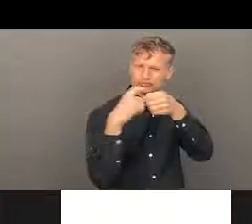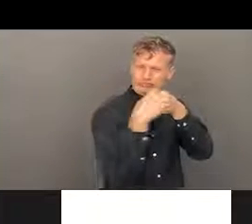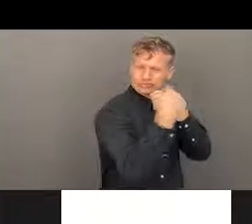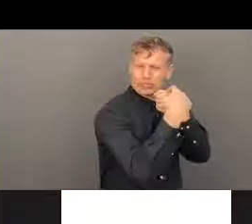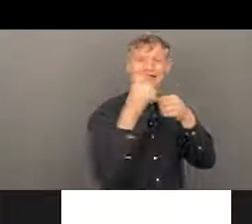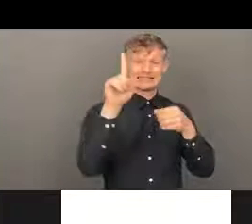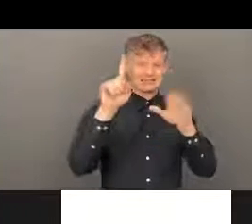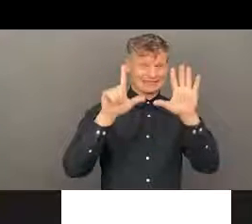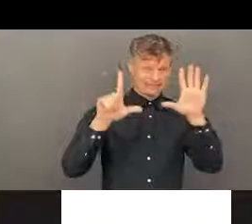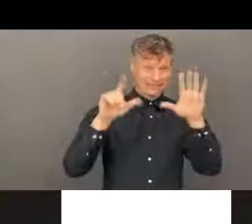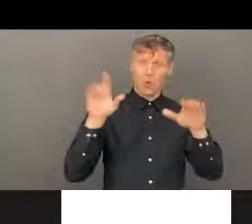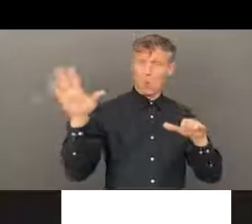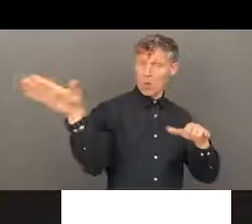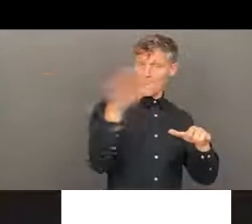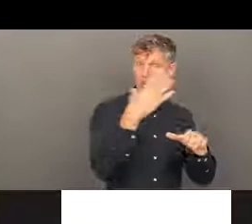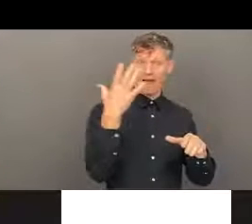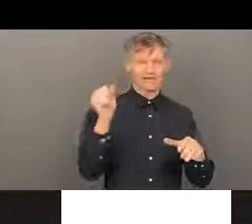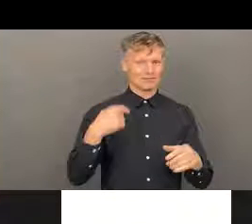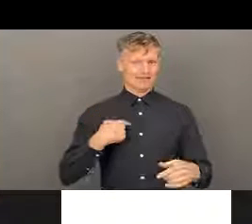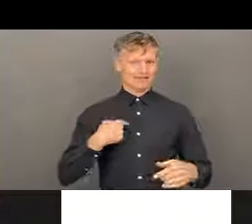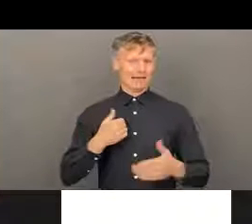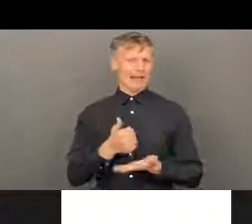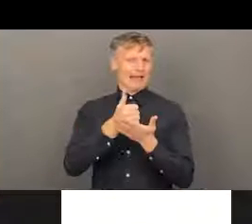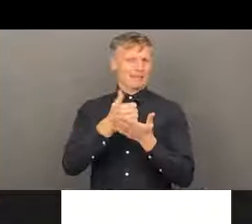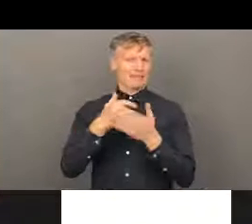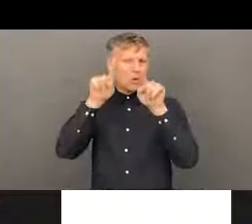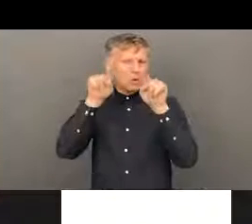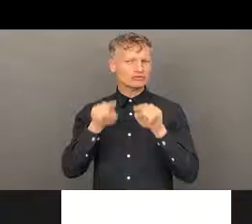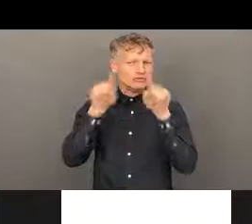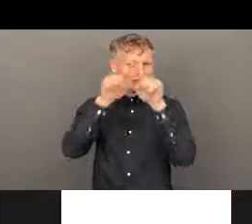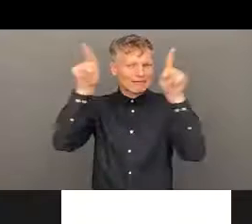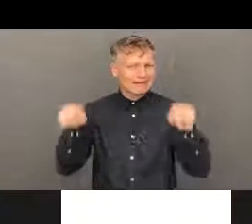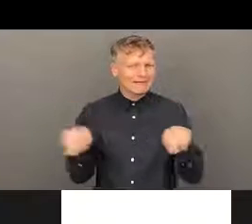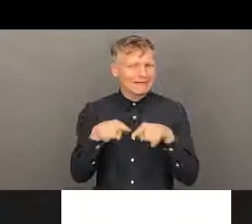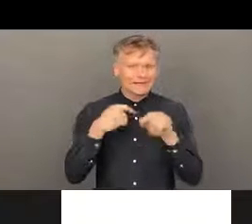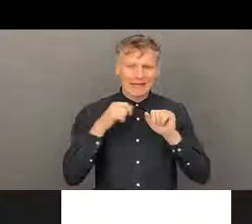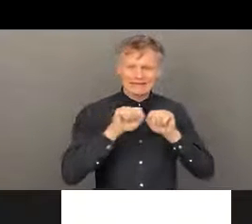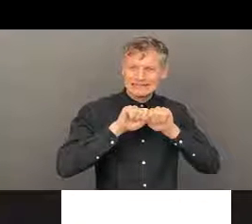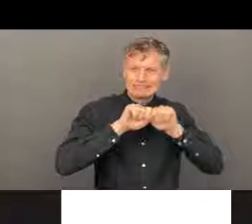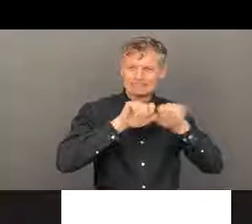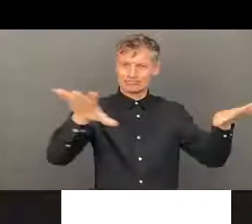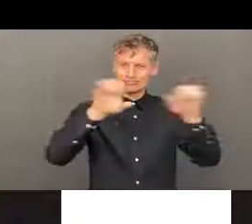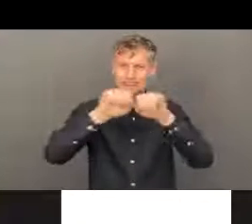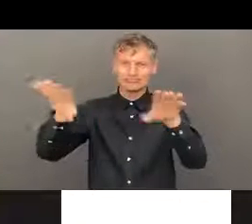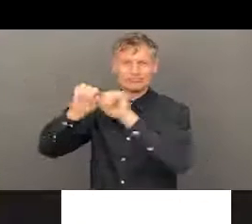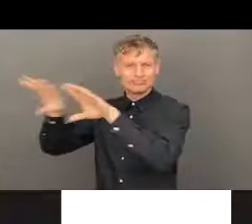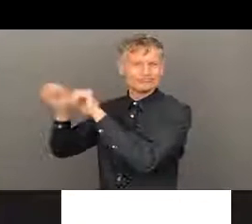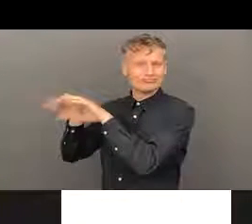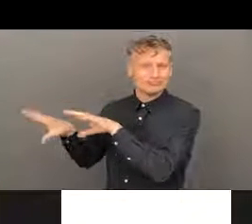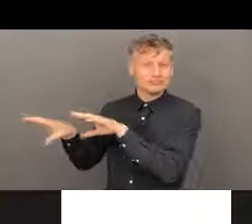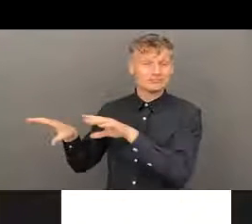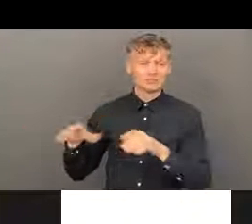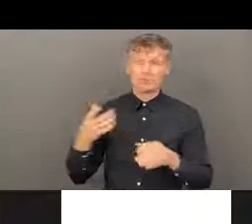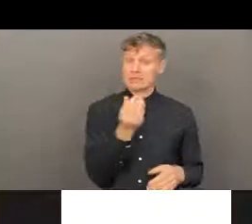questionnaires that I sent out. These involved some EU organisations who